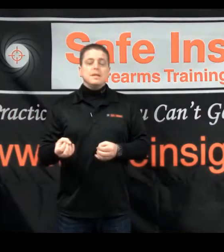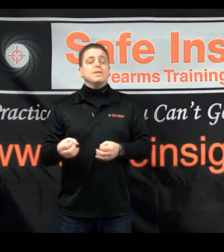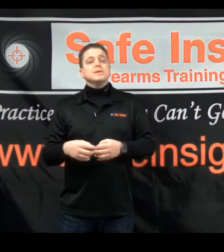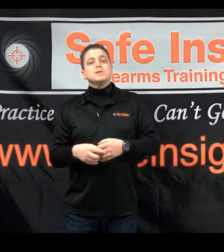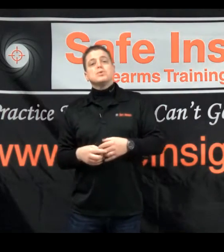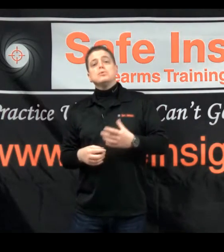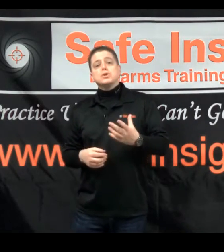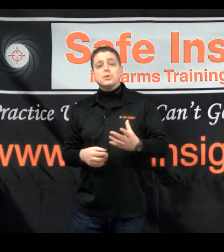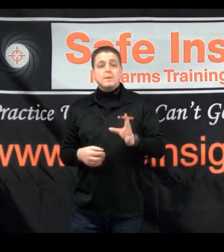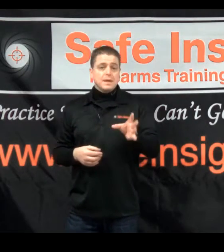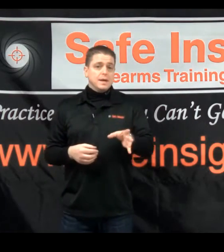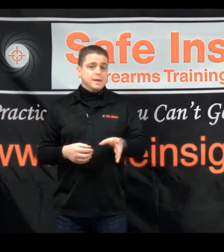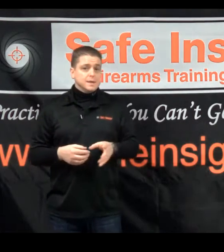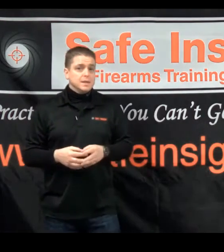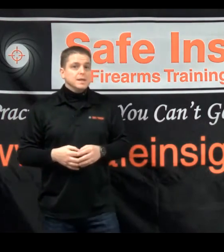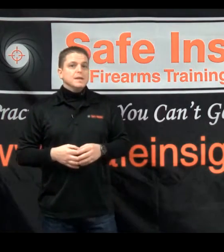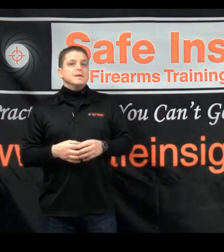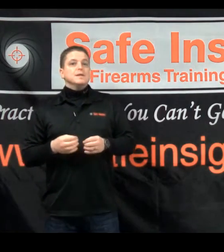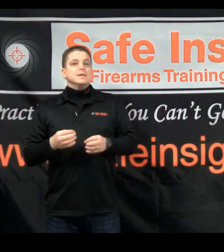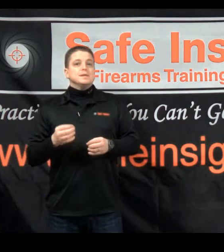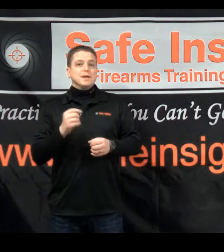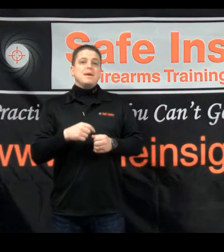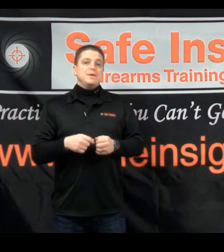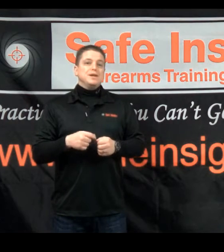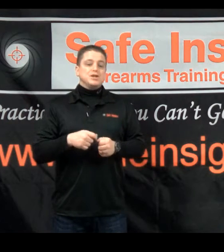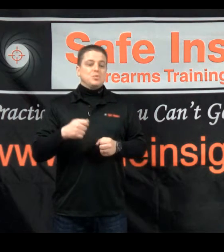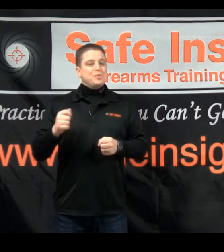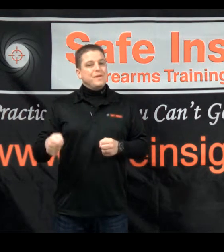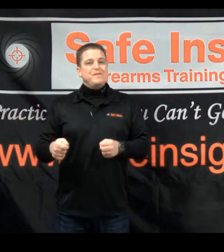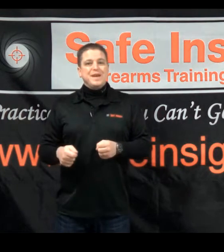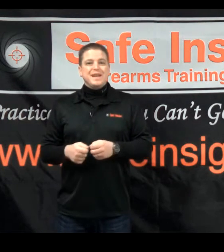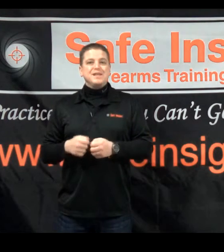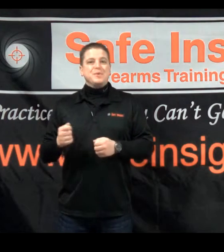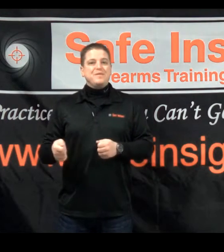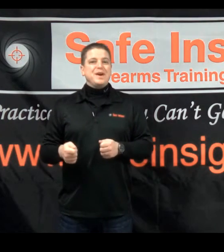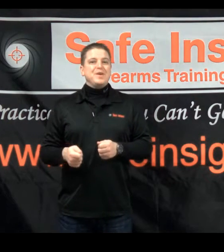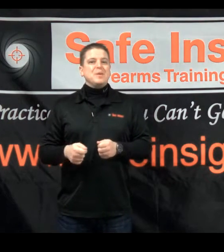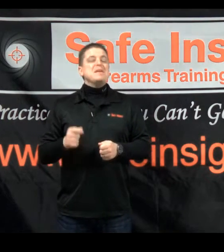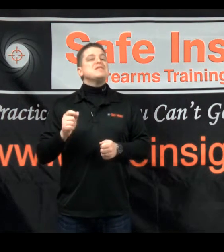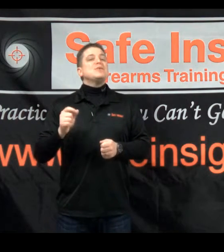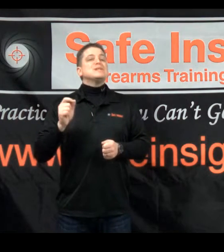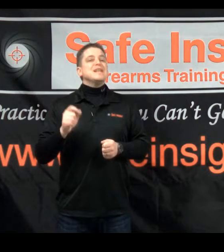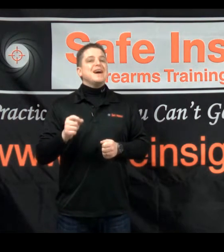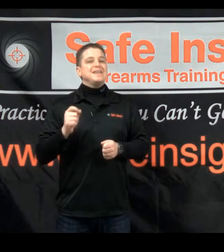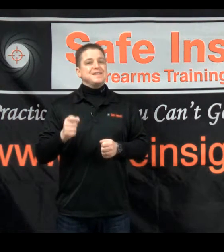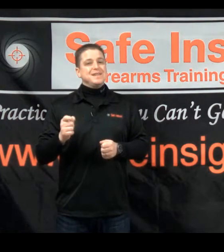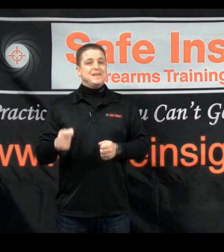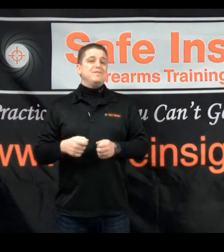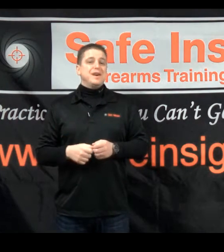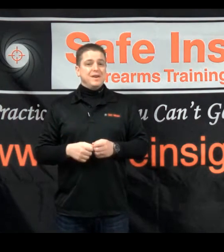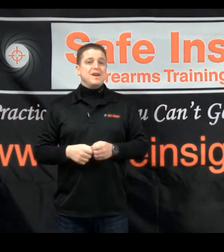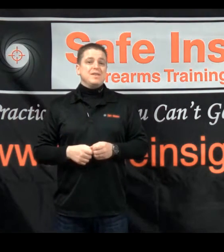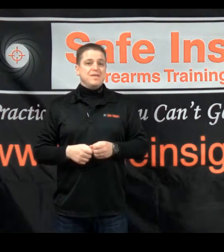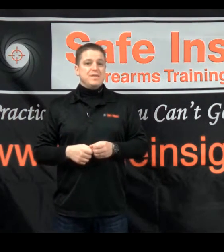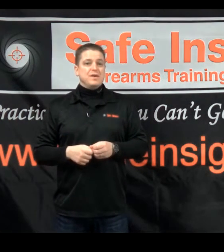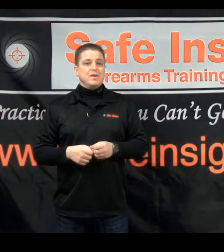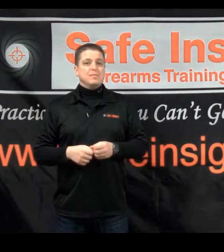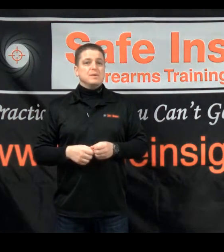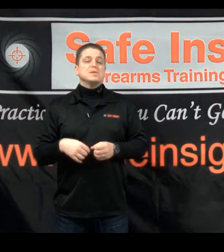Now this is crucial because some ammunition will fit into a firearm even though it's not designed to fire out of that firearm. So